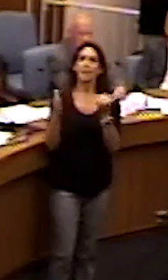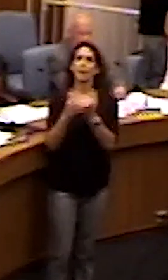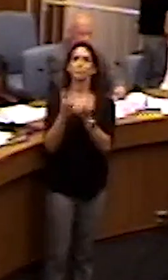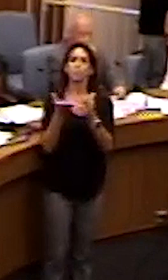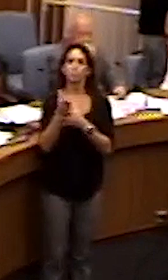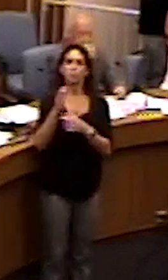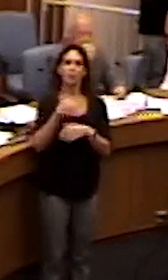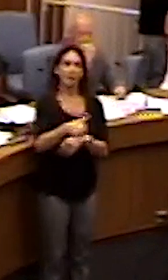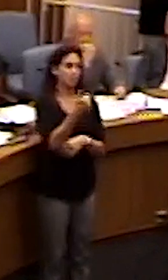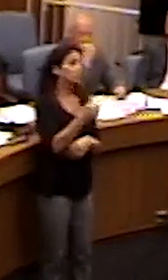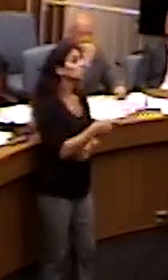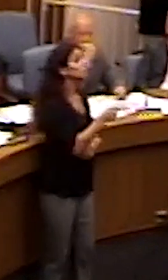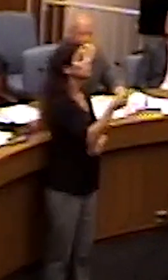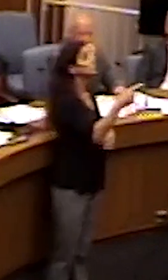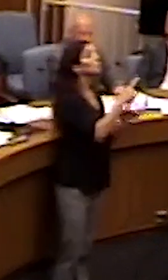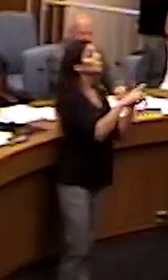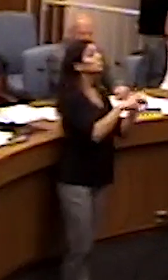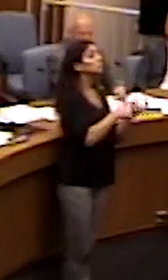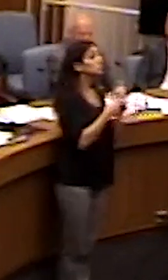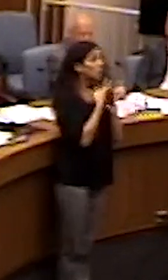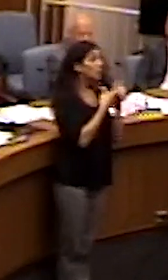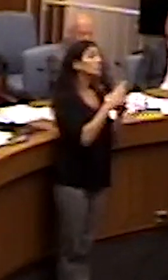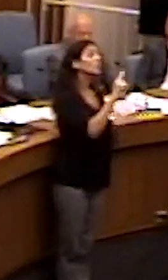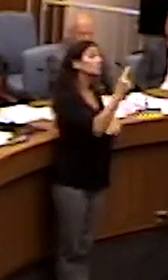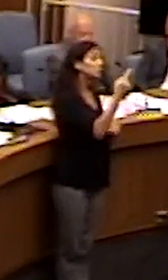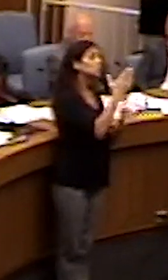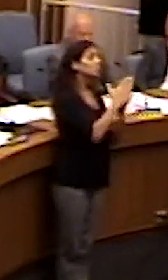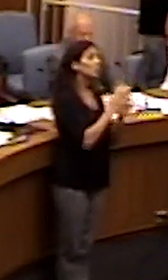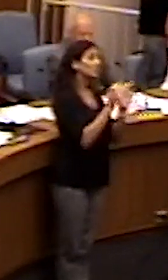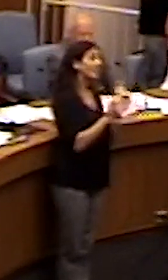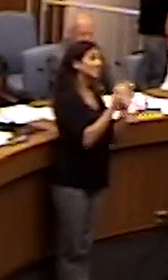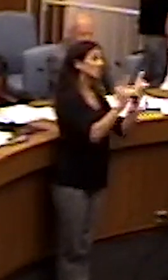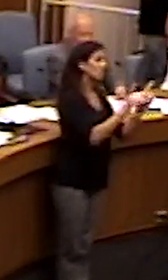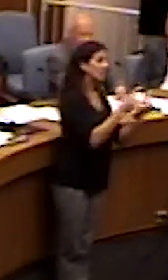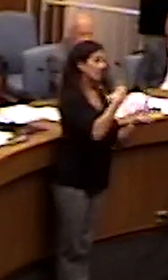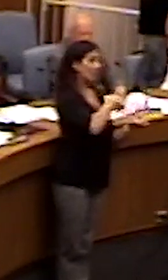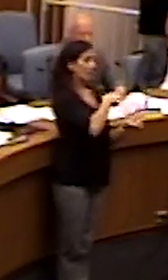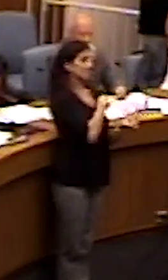You have started the first step of enlightening us.